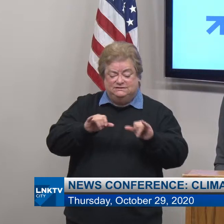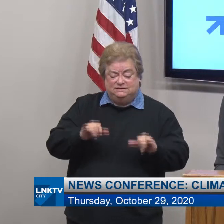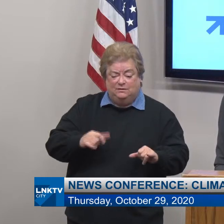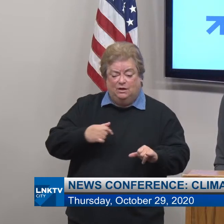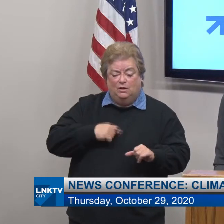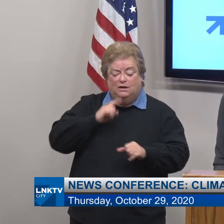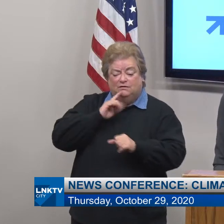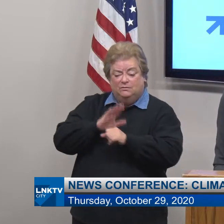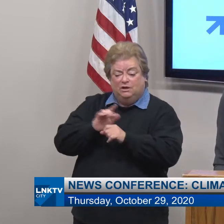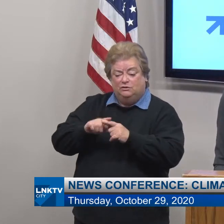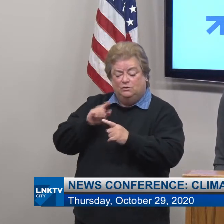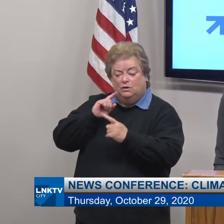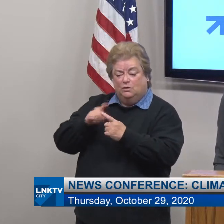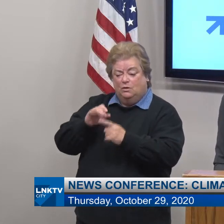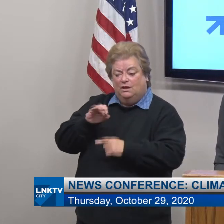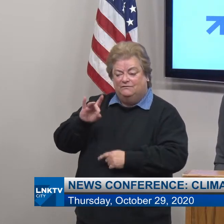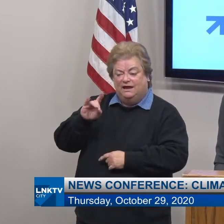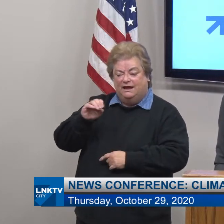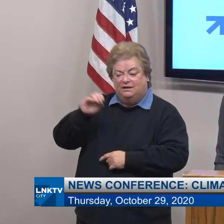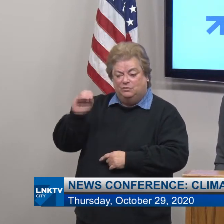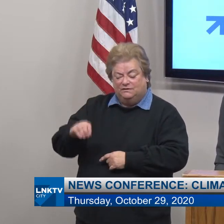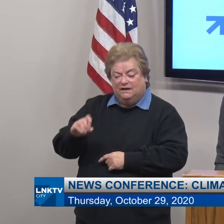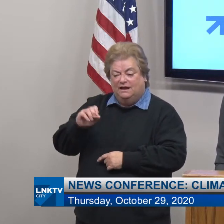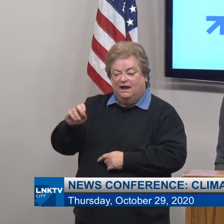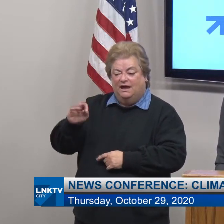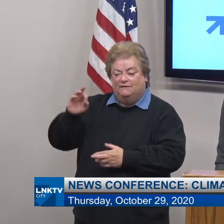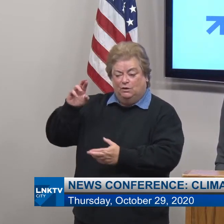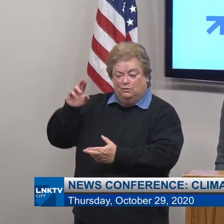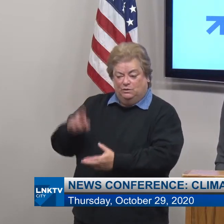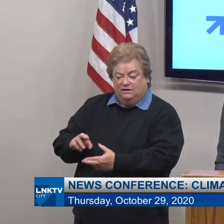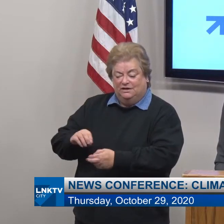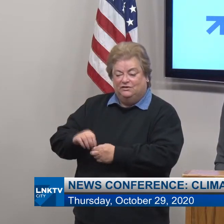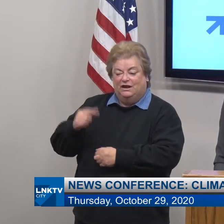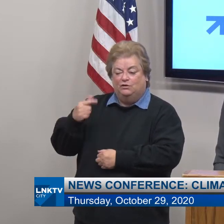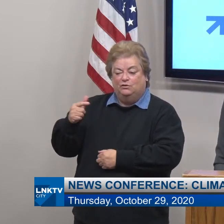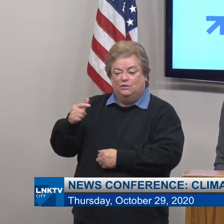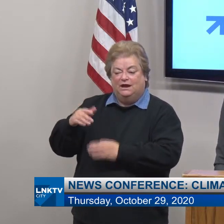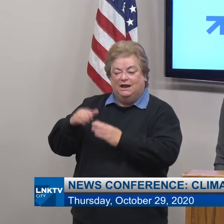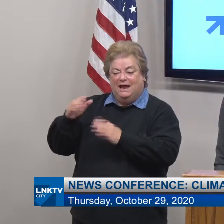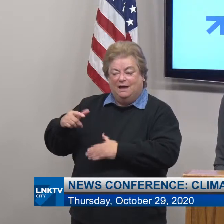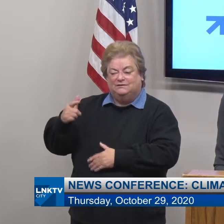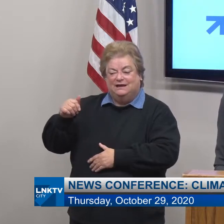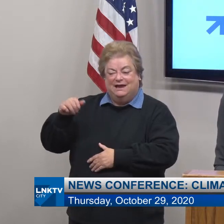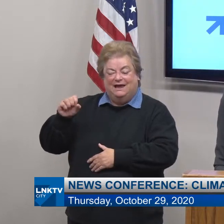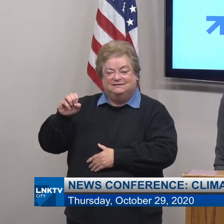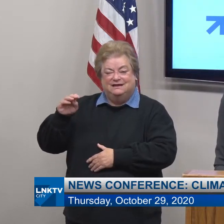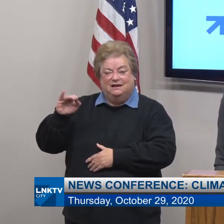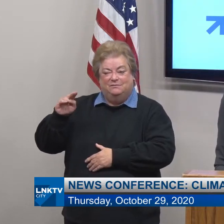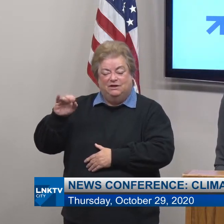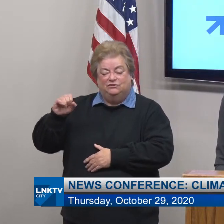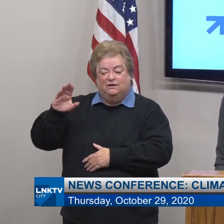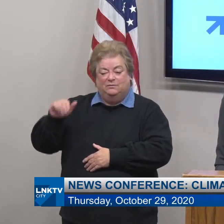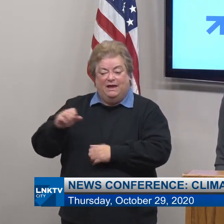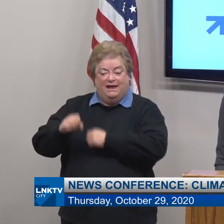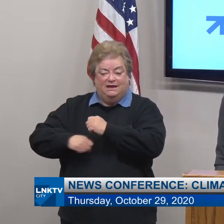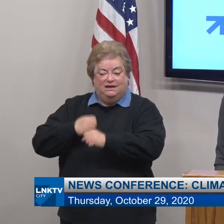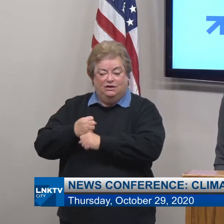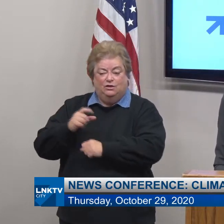have committed to a goal of an 80% net reduction in our greenhouse gas emissions here in Lincoln by the year